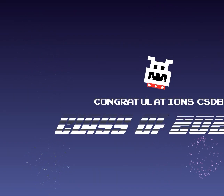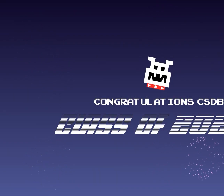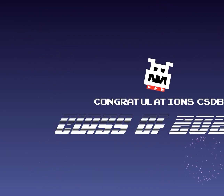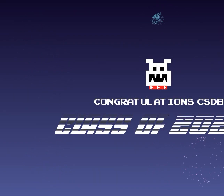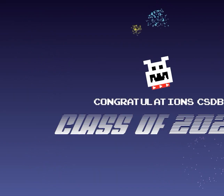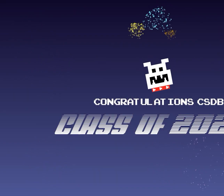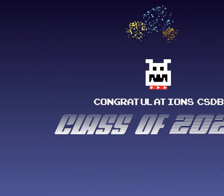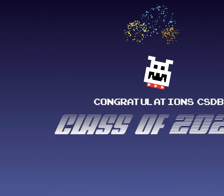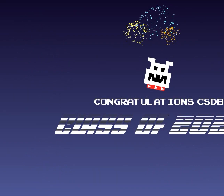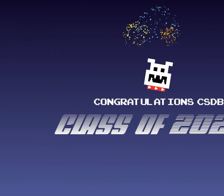They're Cruiser They're They're Yeah I You